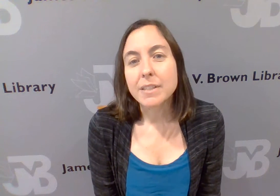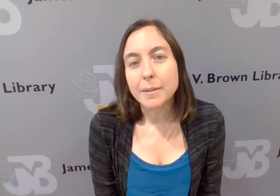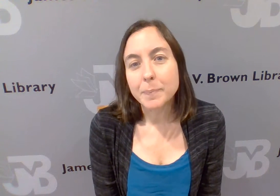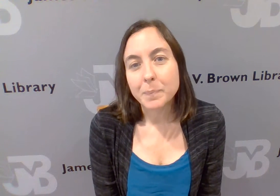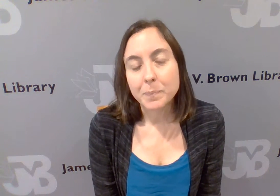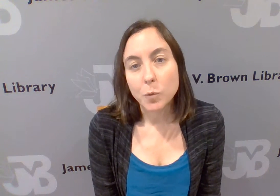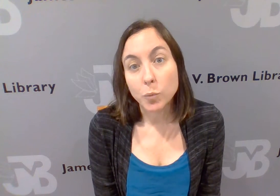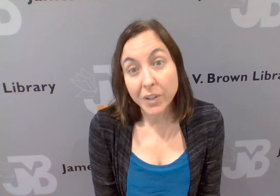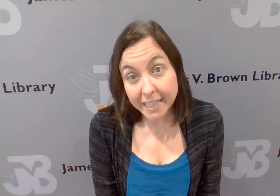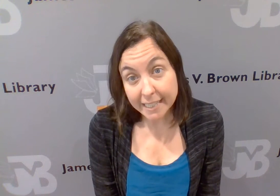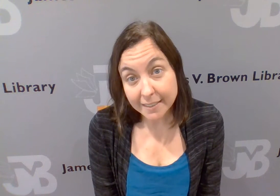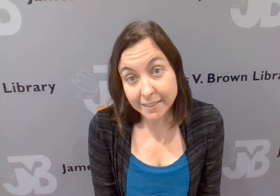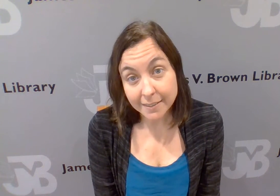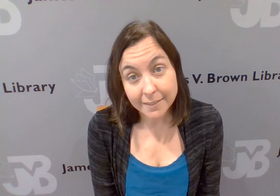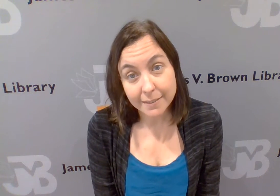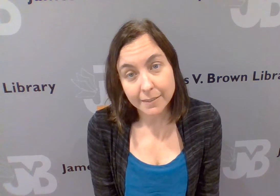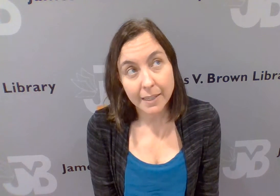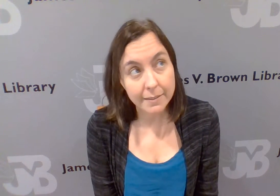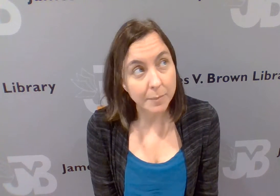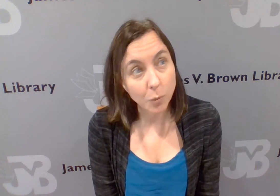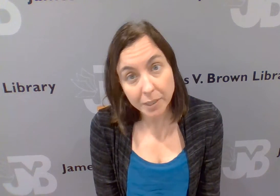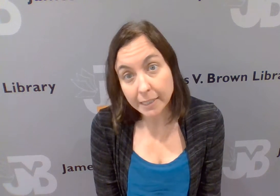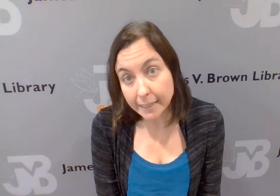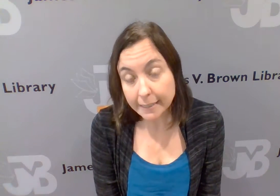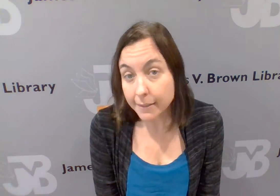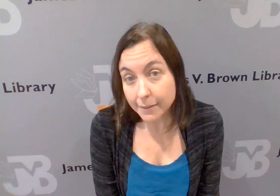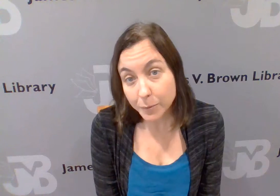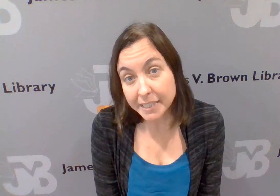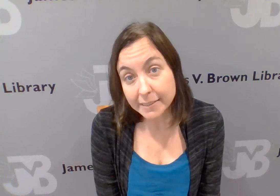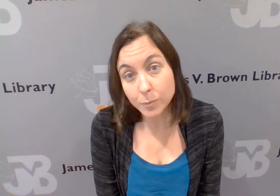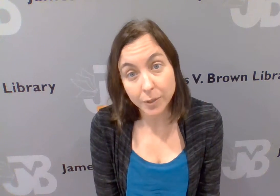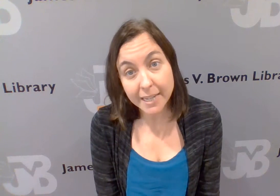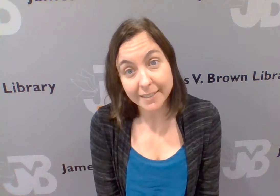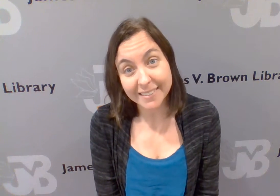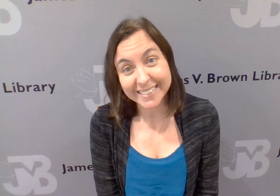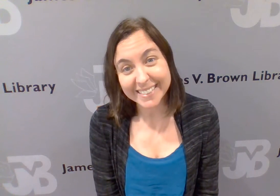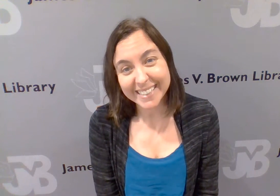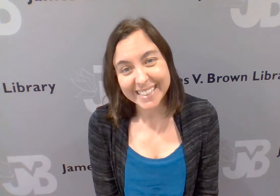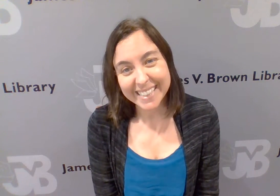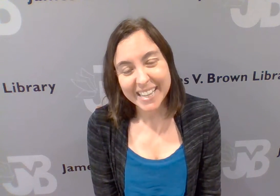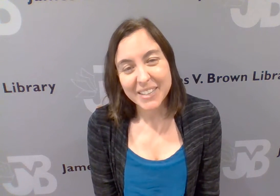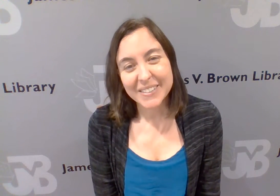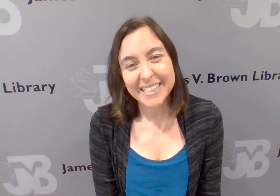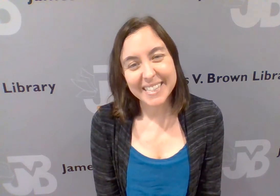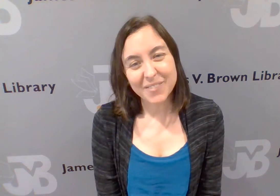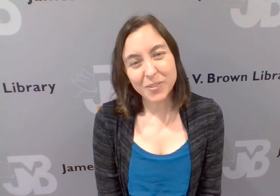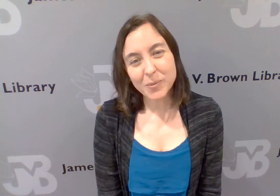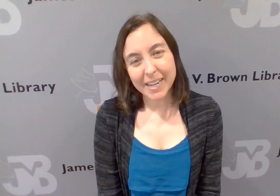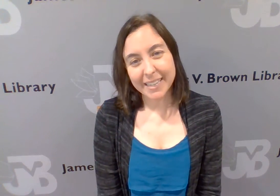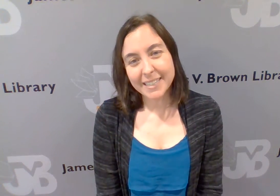rain? That's something we need. We need some rain. The sign for rain